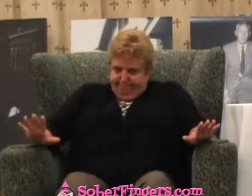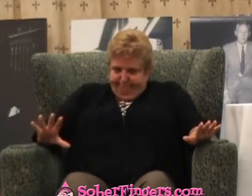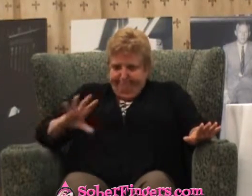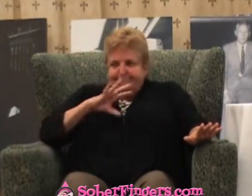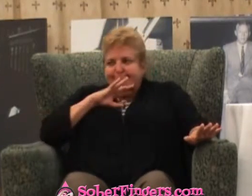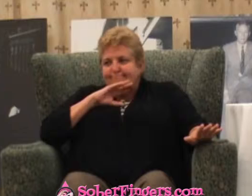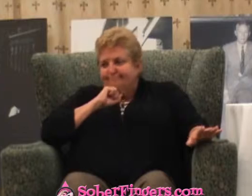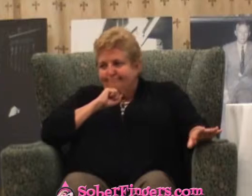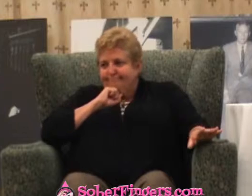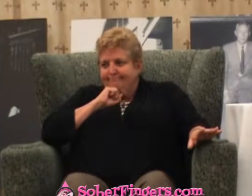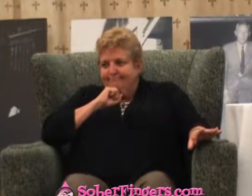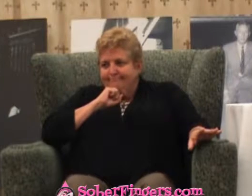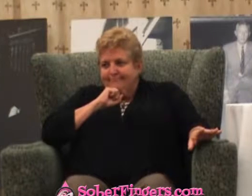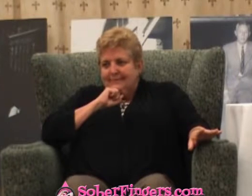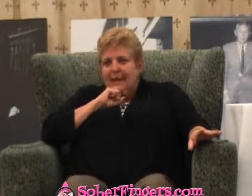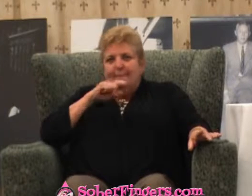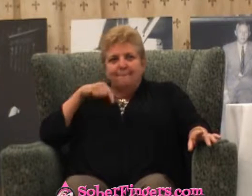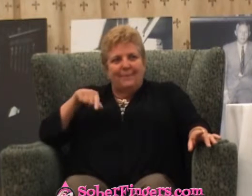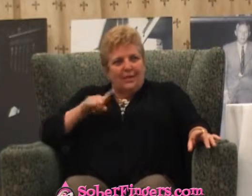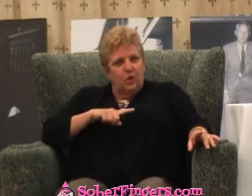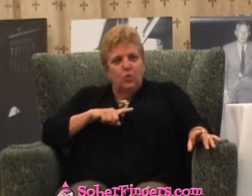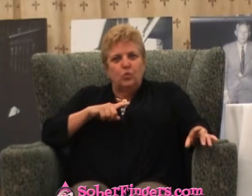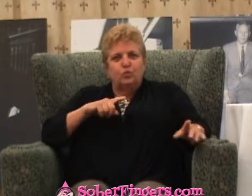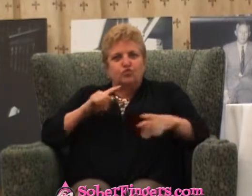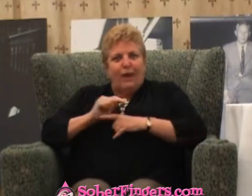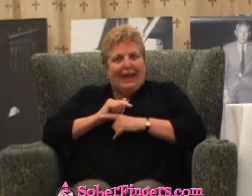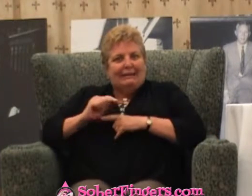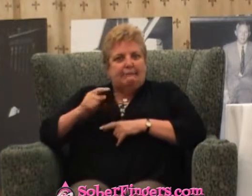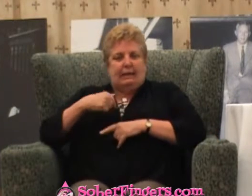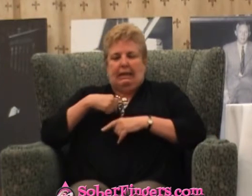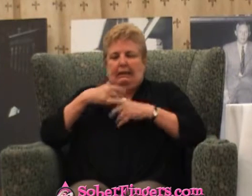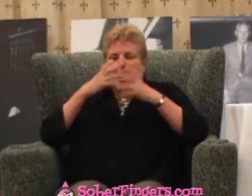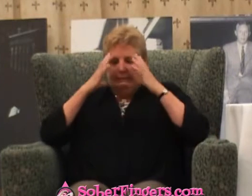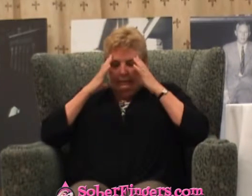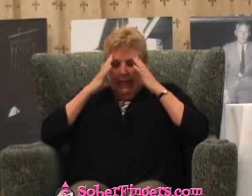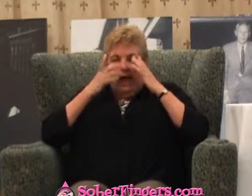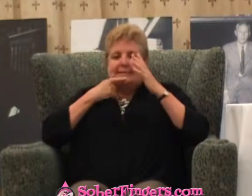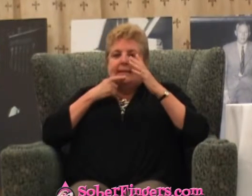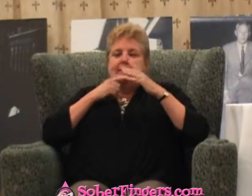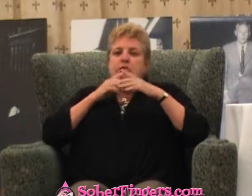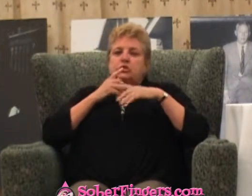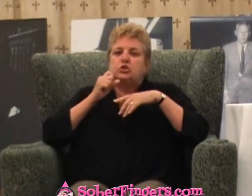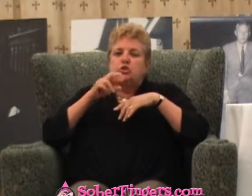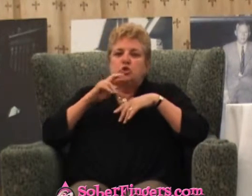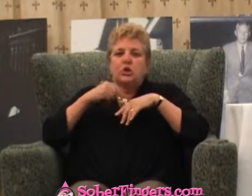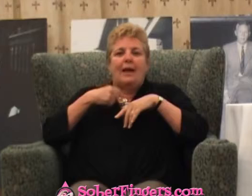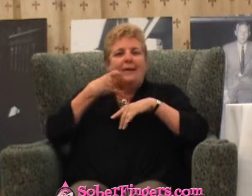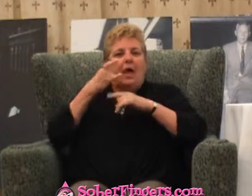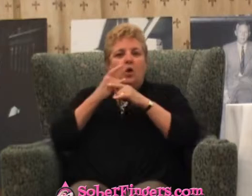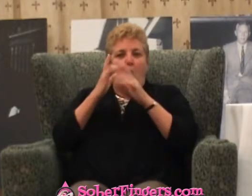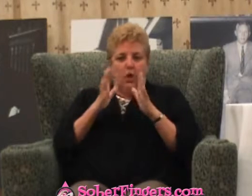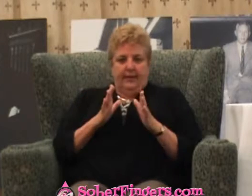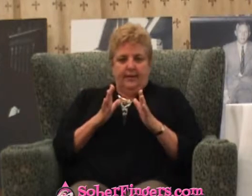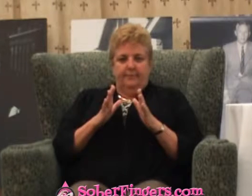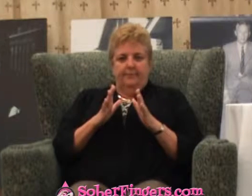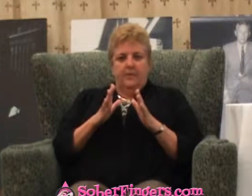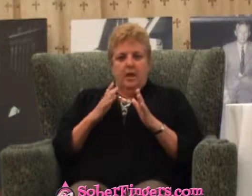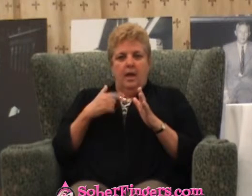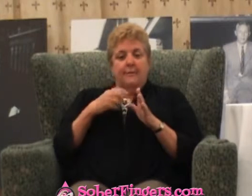You guys have me trained now. I said, "Sir, I'm an alcoholic." I said, "I've been sober for the last